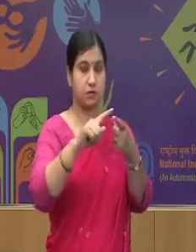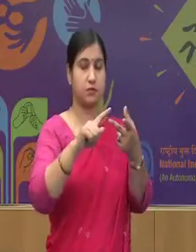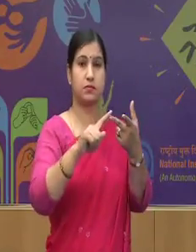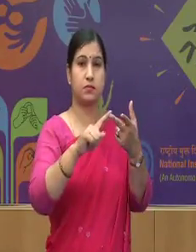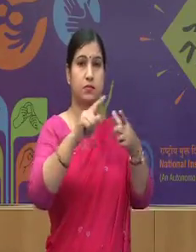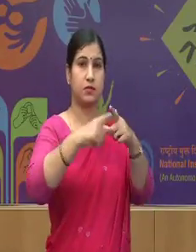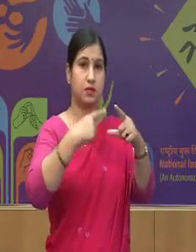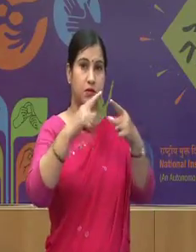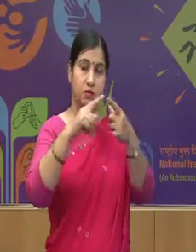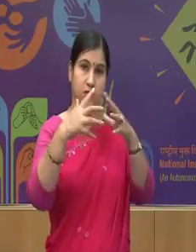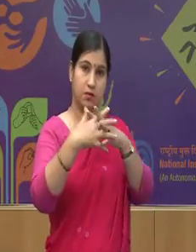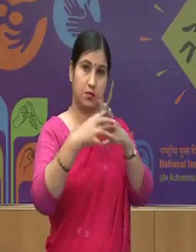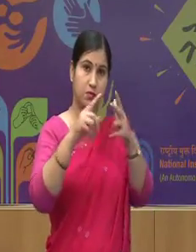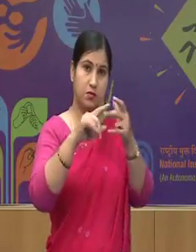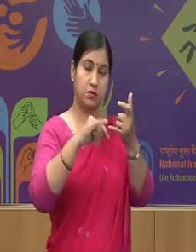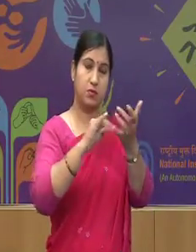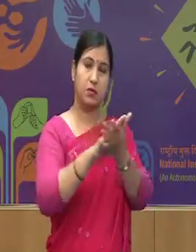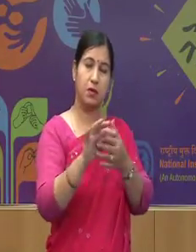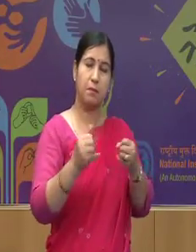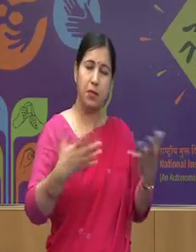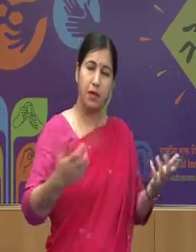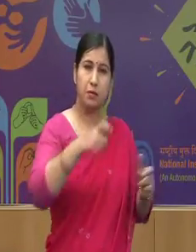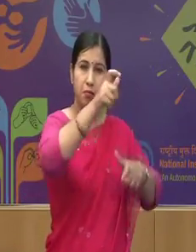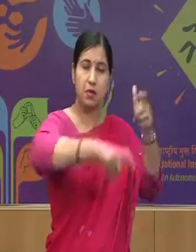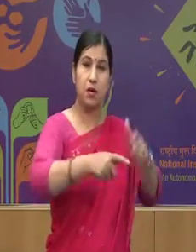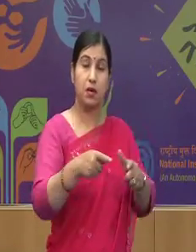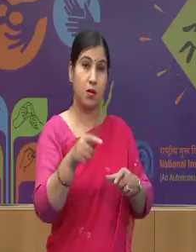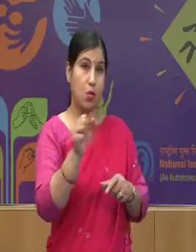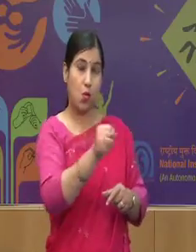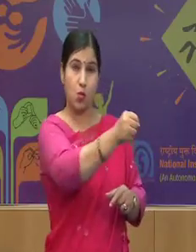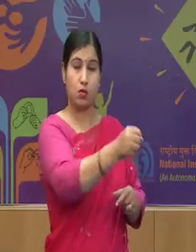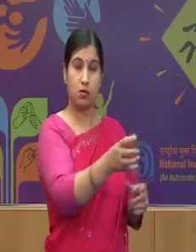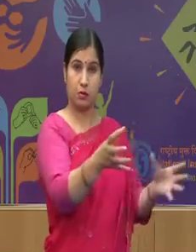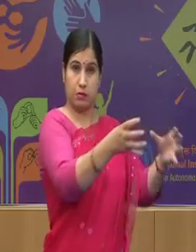inhuman treatment at the hands of the Nazis.